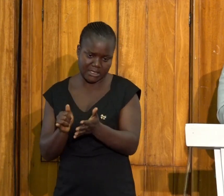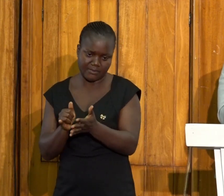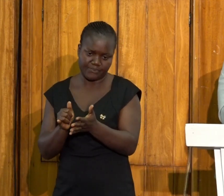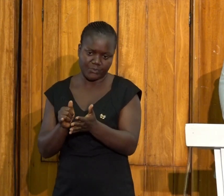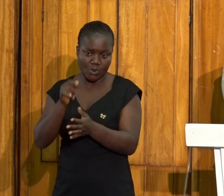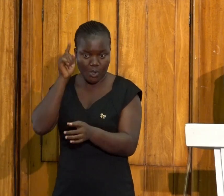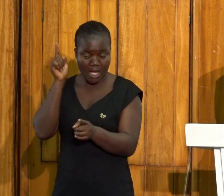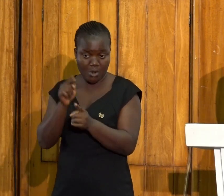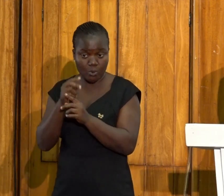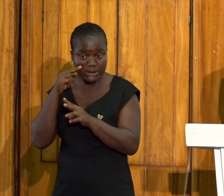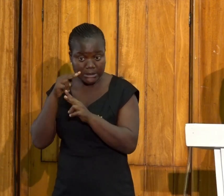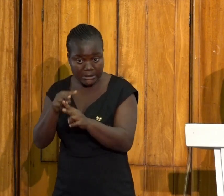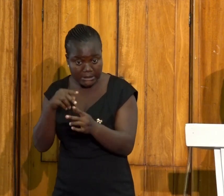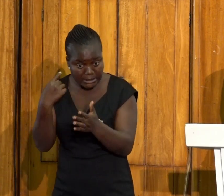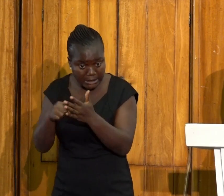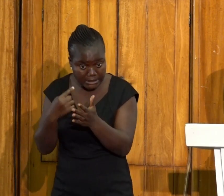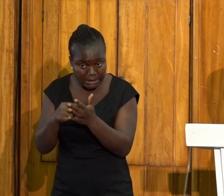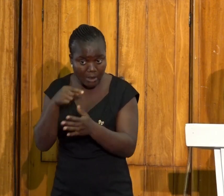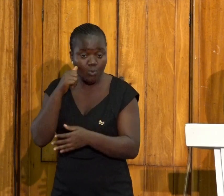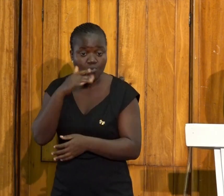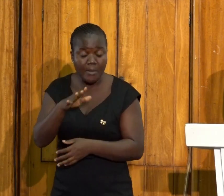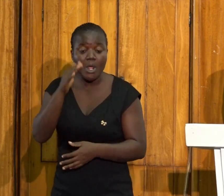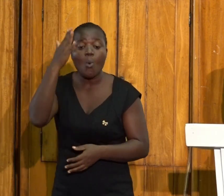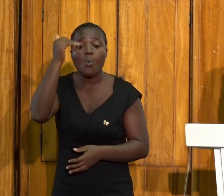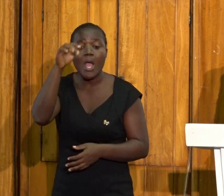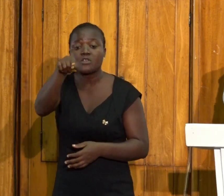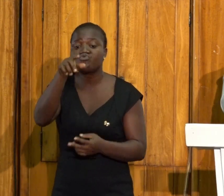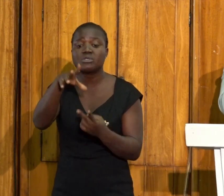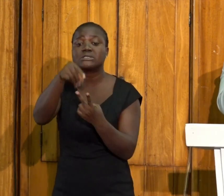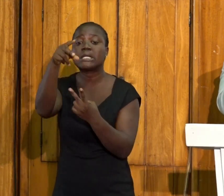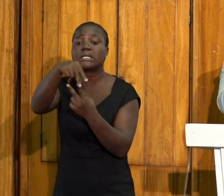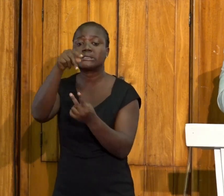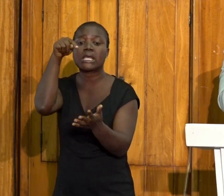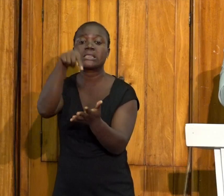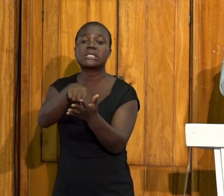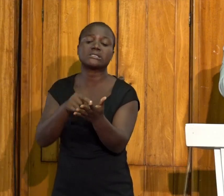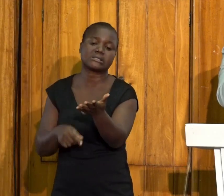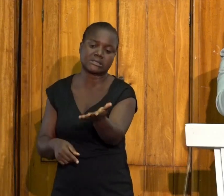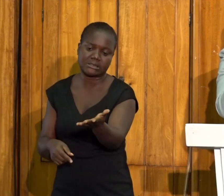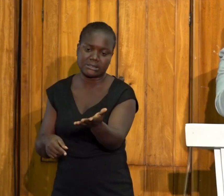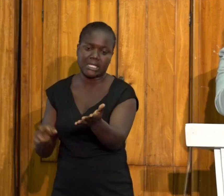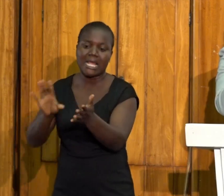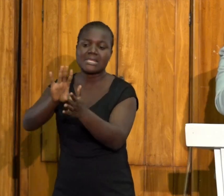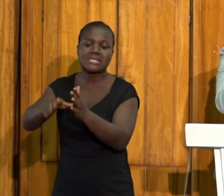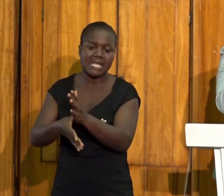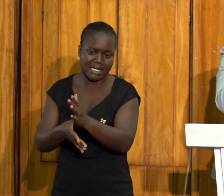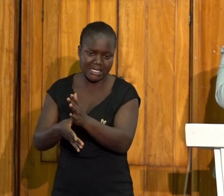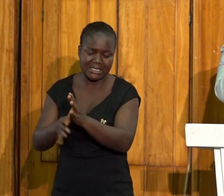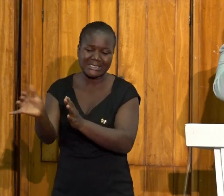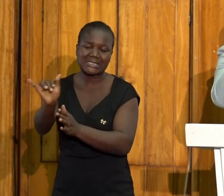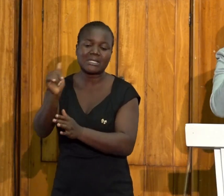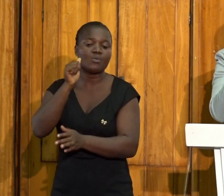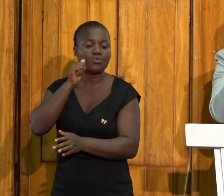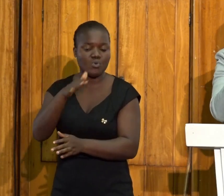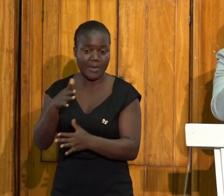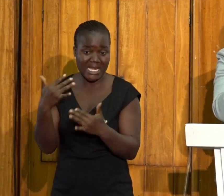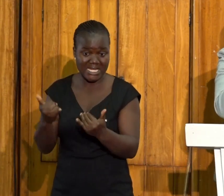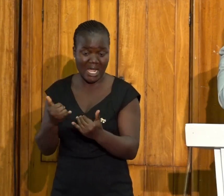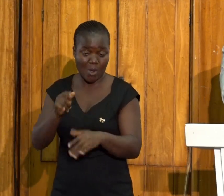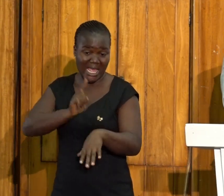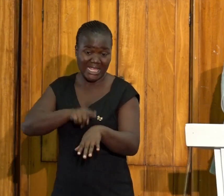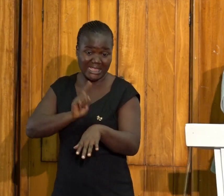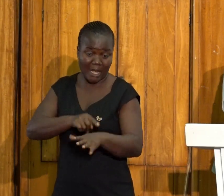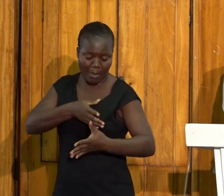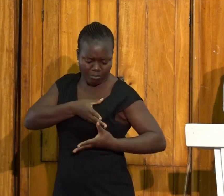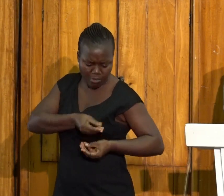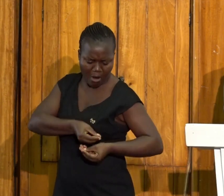women to look at why did they choose these options. And we are also interviewing the same women when they are now breastfeeding to say,